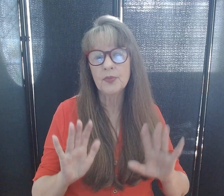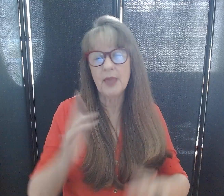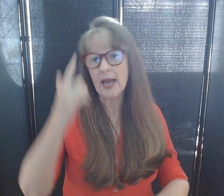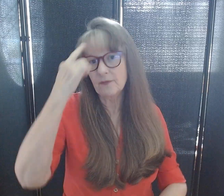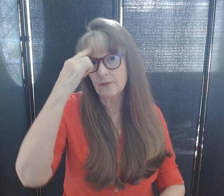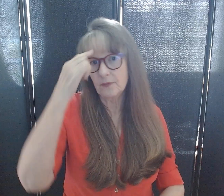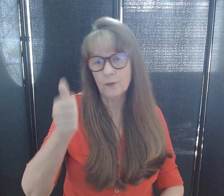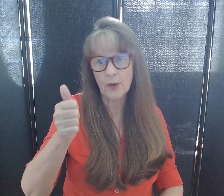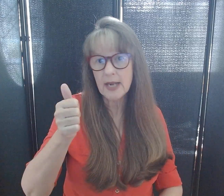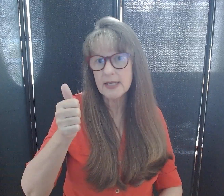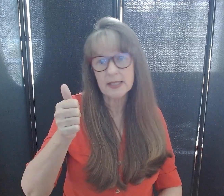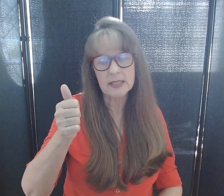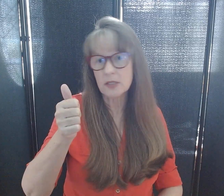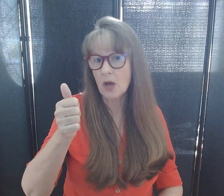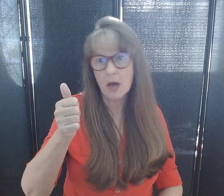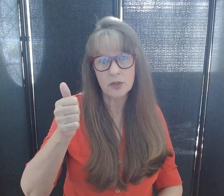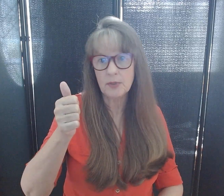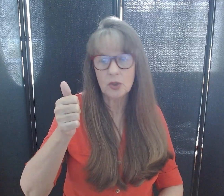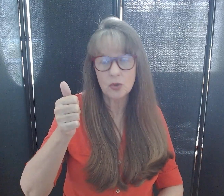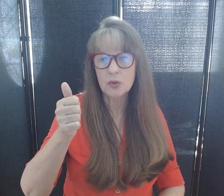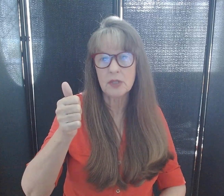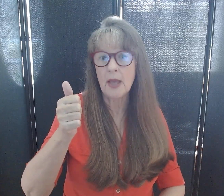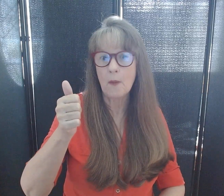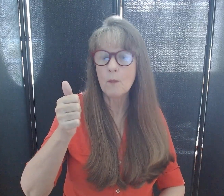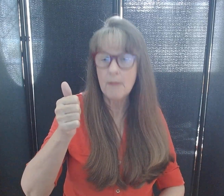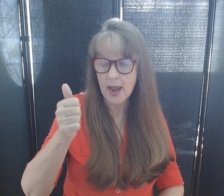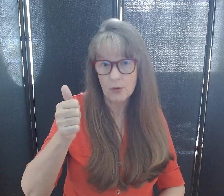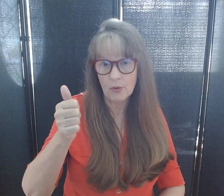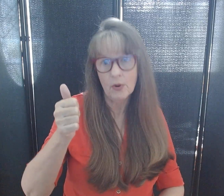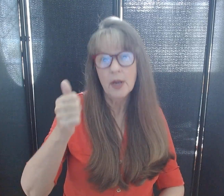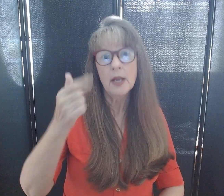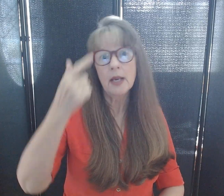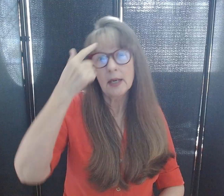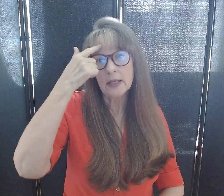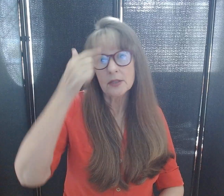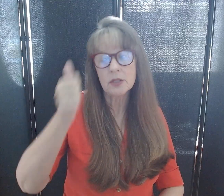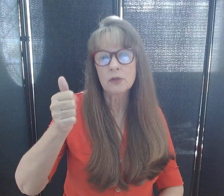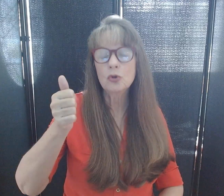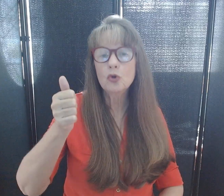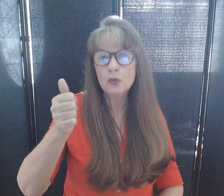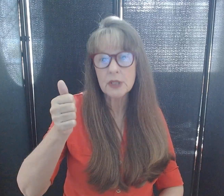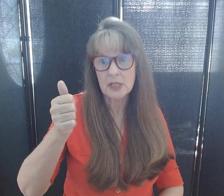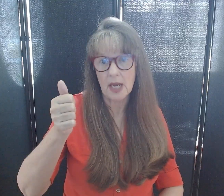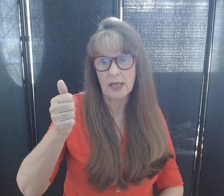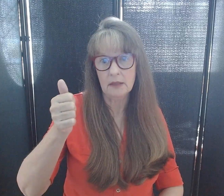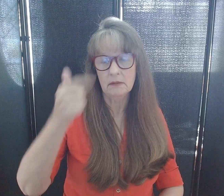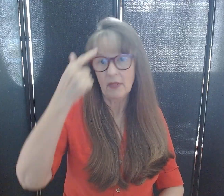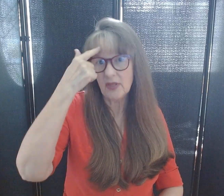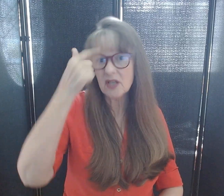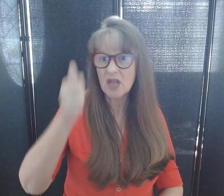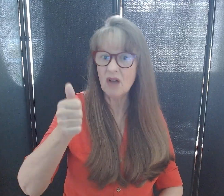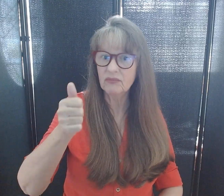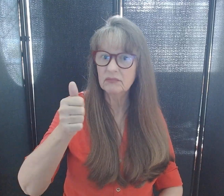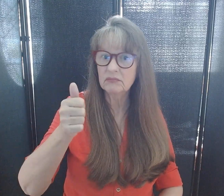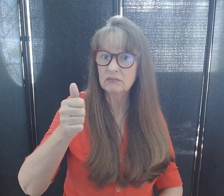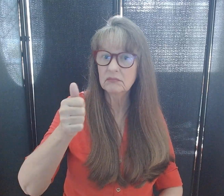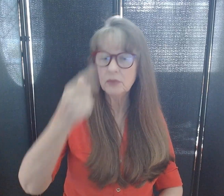That phrase is not to be used in that manner. It is you decide. Think self. You